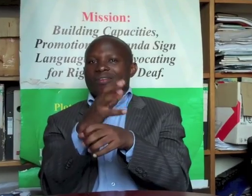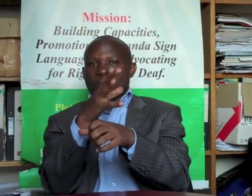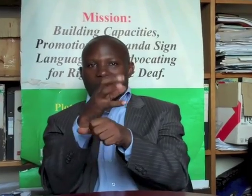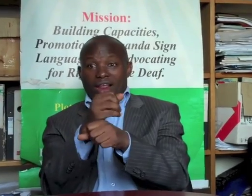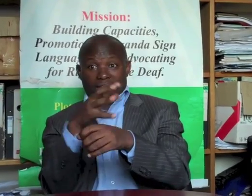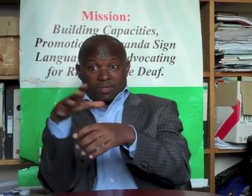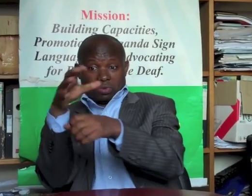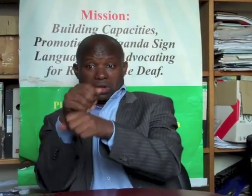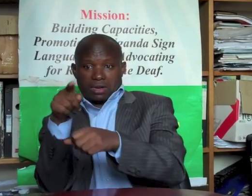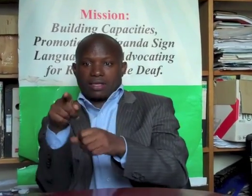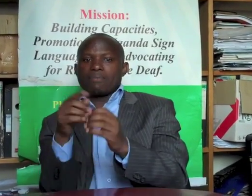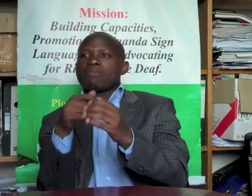contact of UNAD.